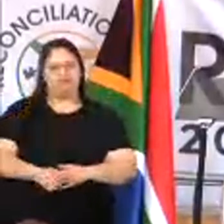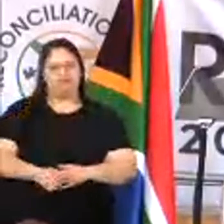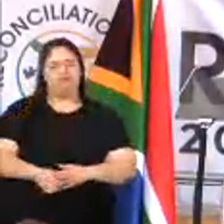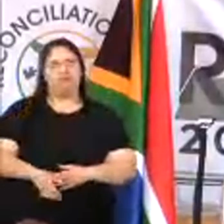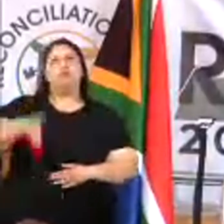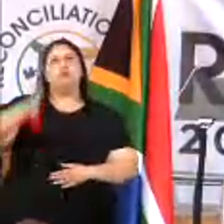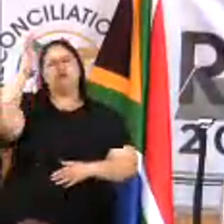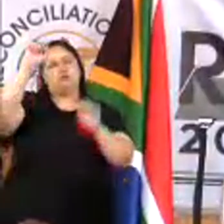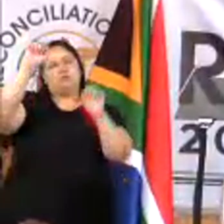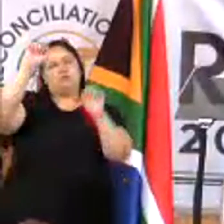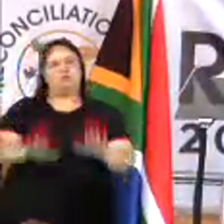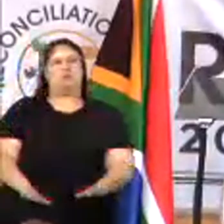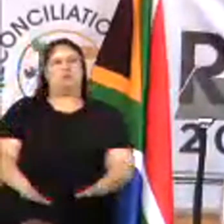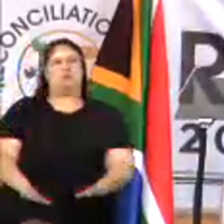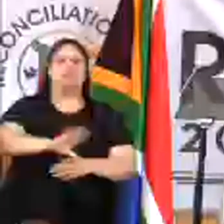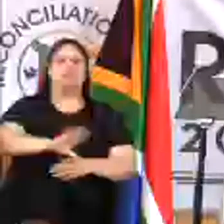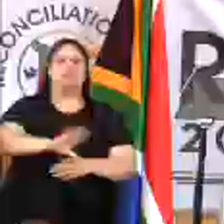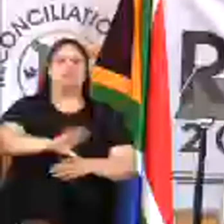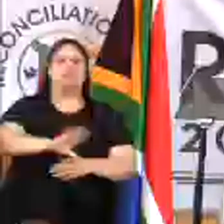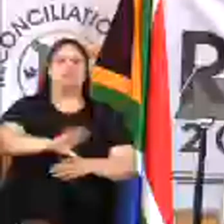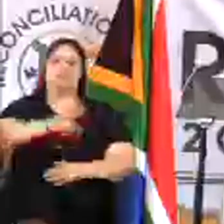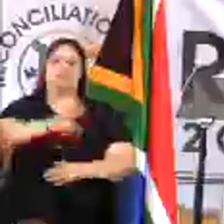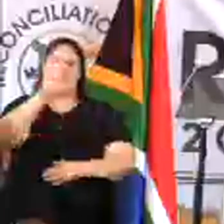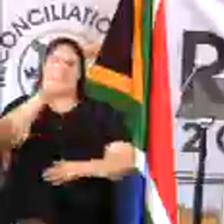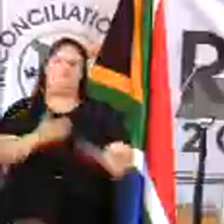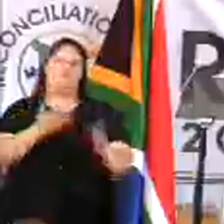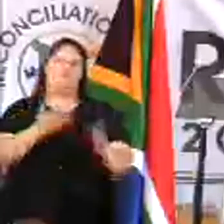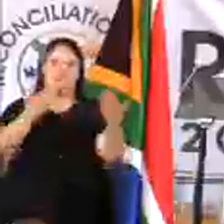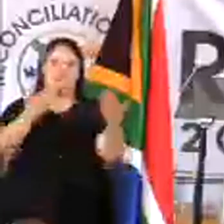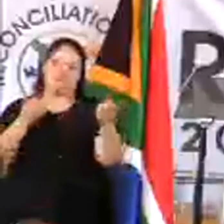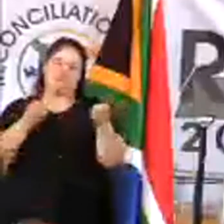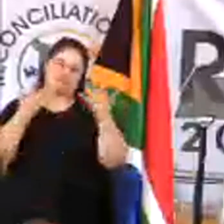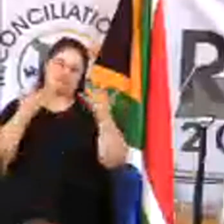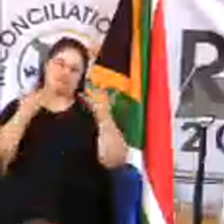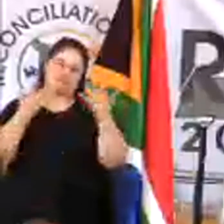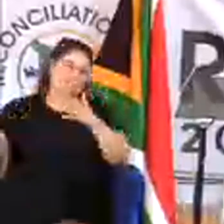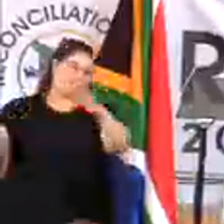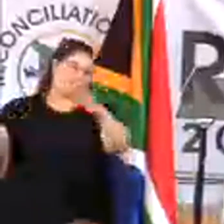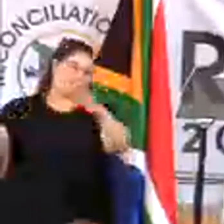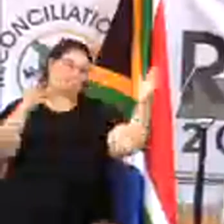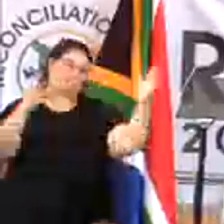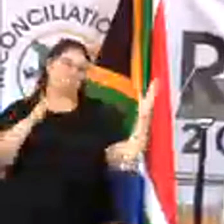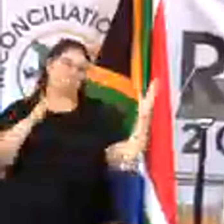Sisi Kelela in South Africa. Thank you very much.